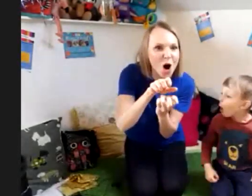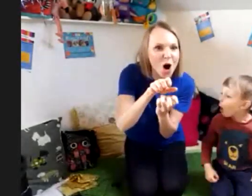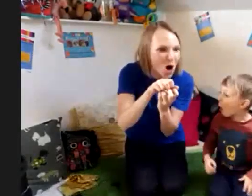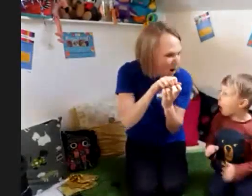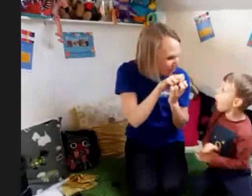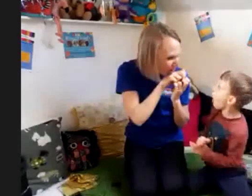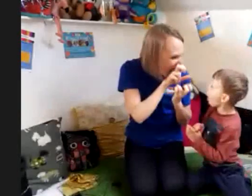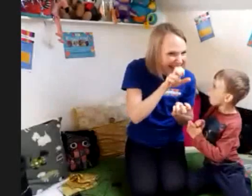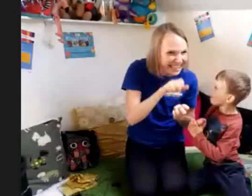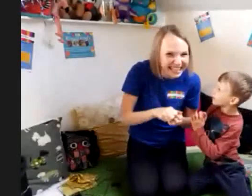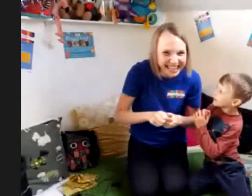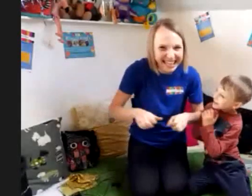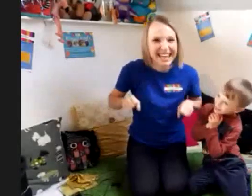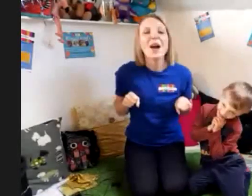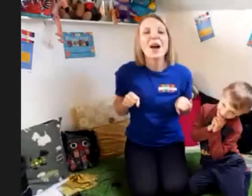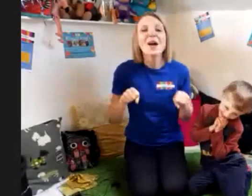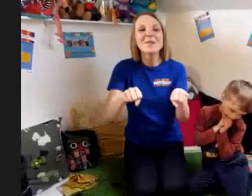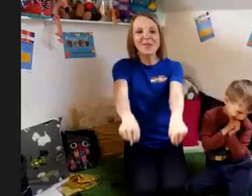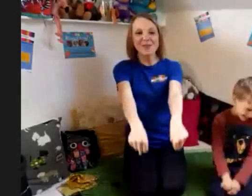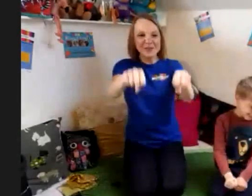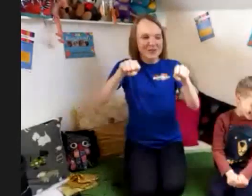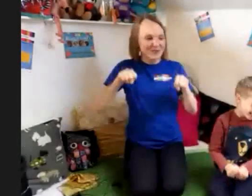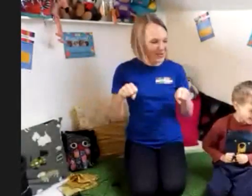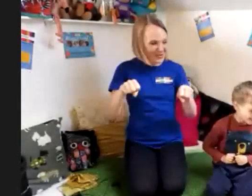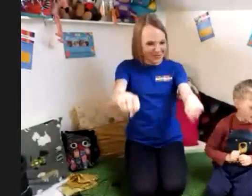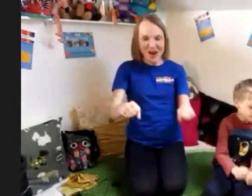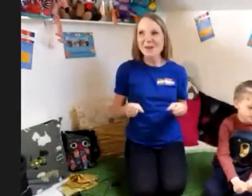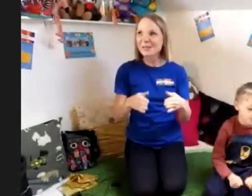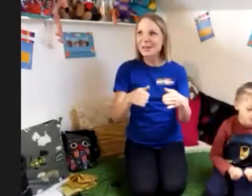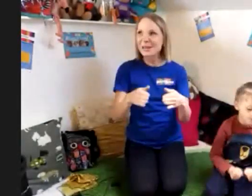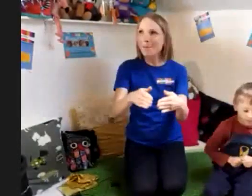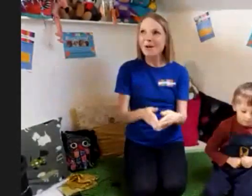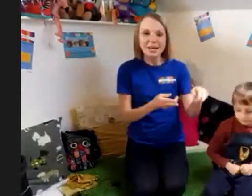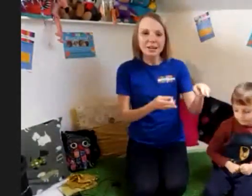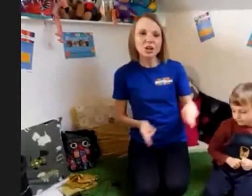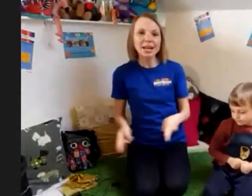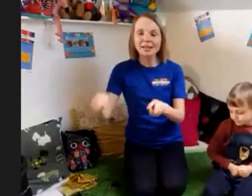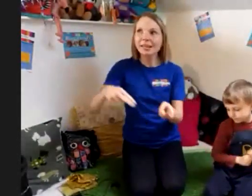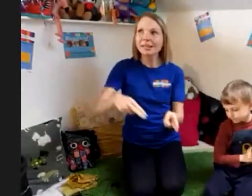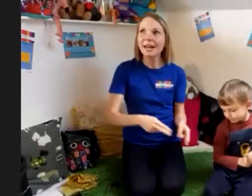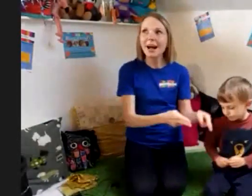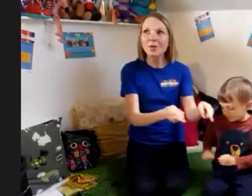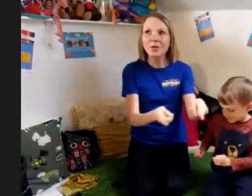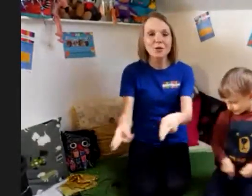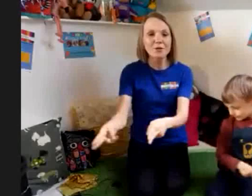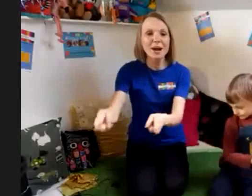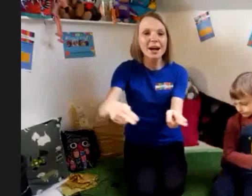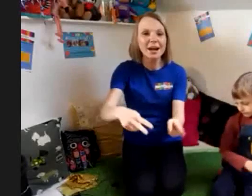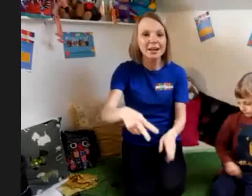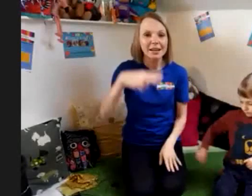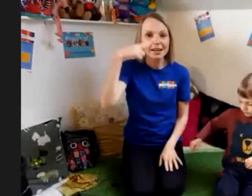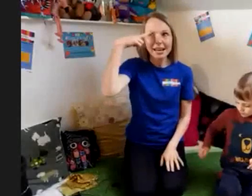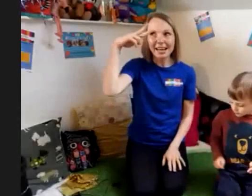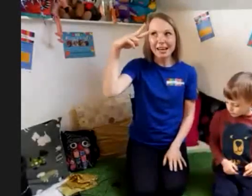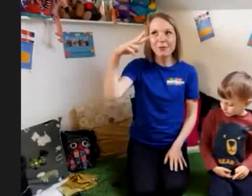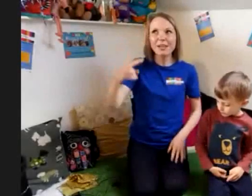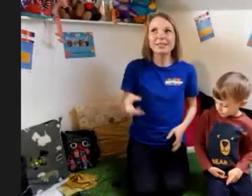roar! Row, row, row your boat gently down the river. If you see